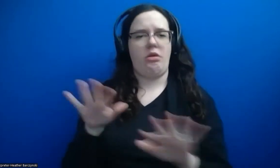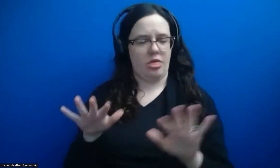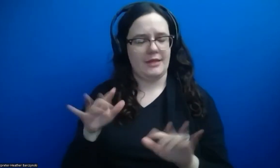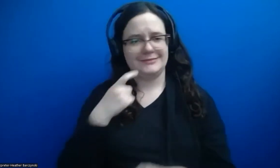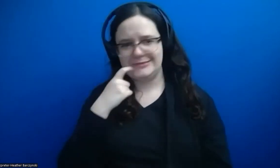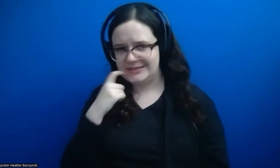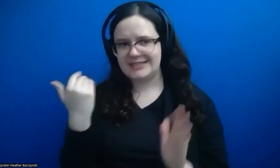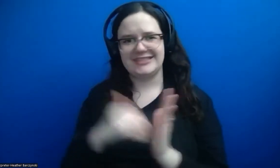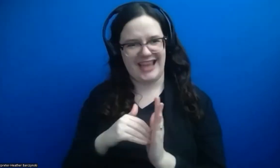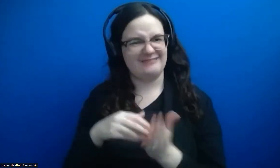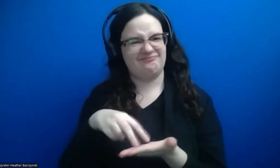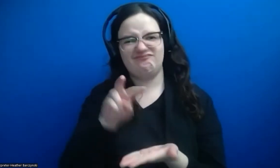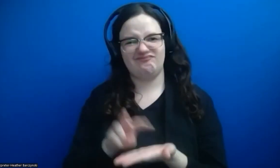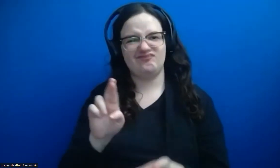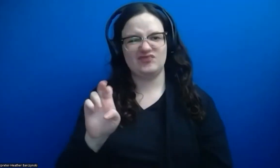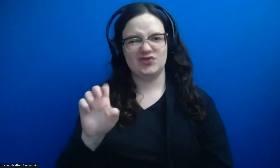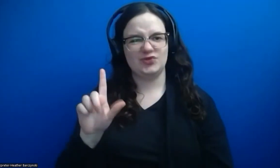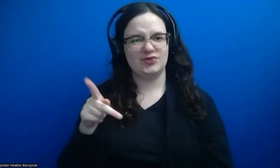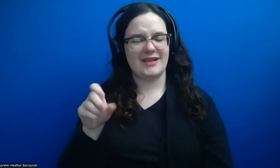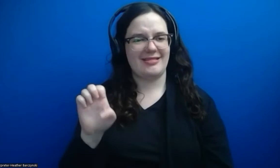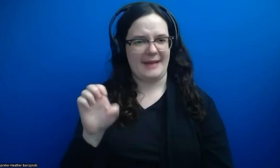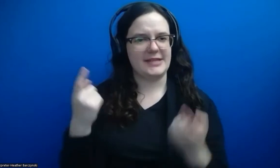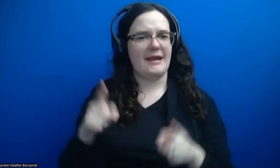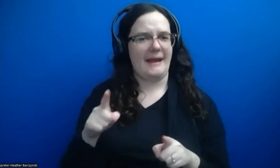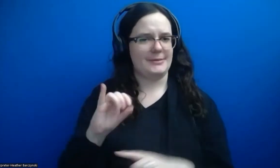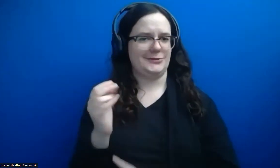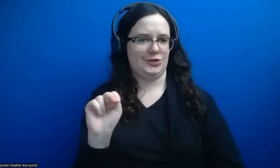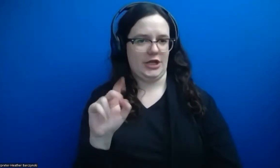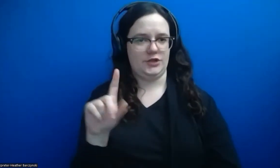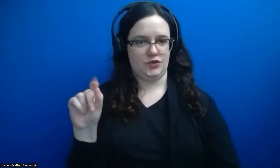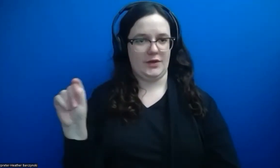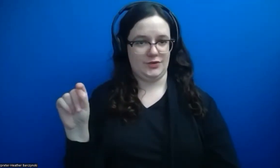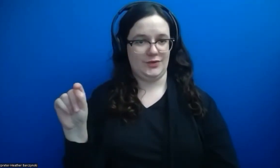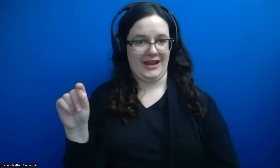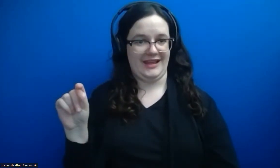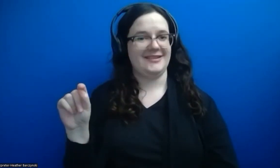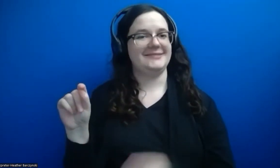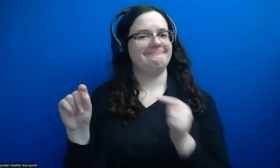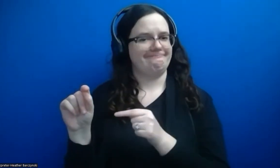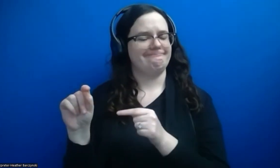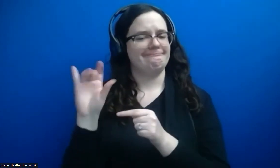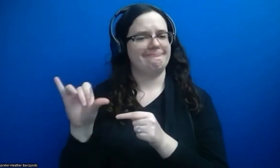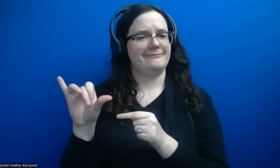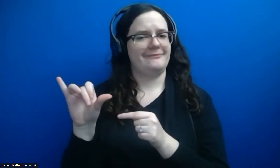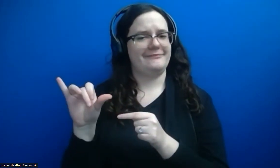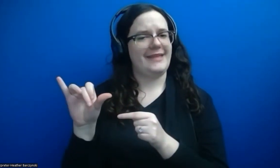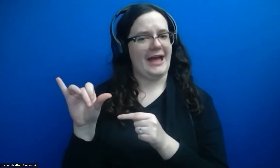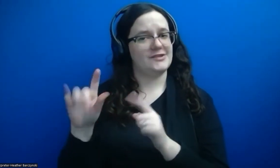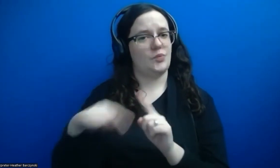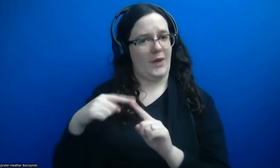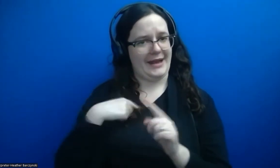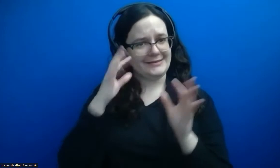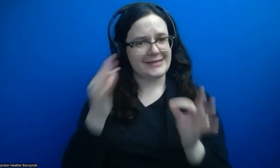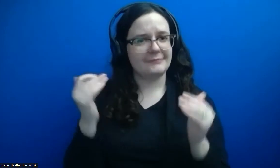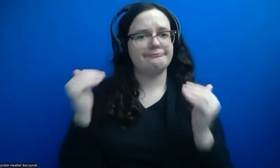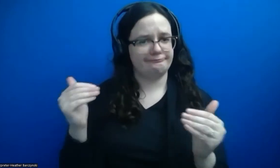relapsed in January of 2020 is my date when I decided to step back into recovery,